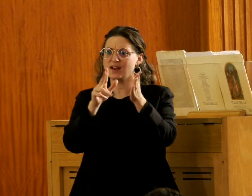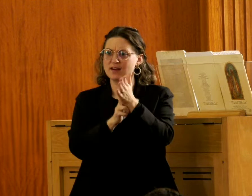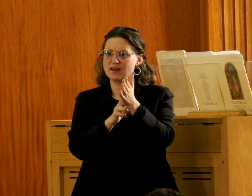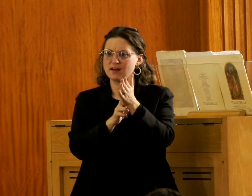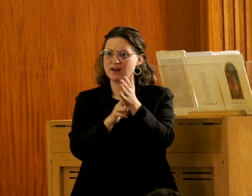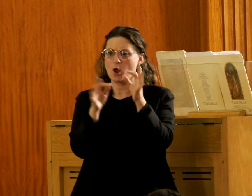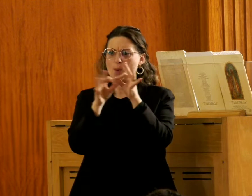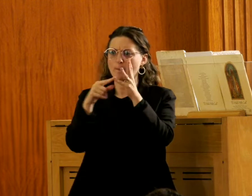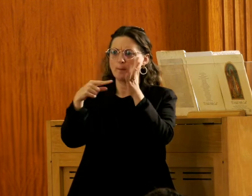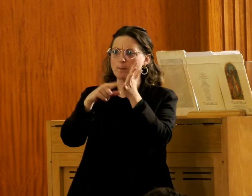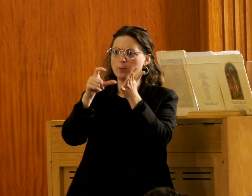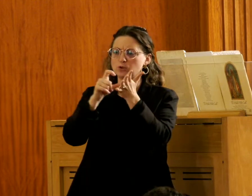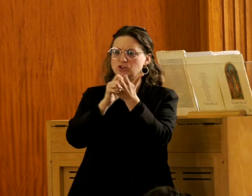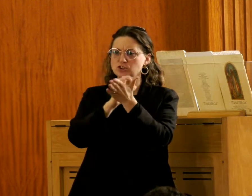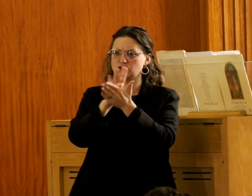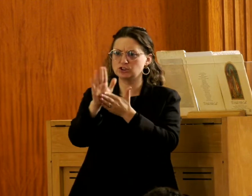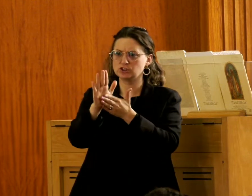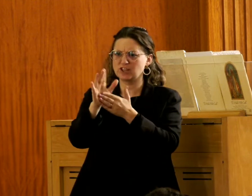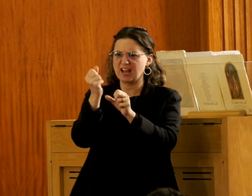Gale,